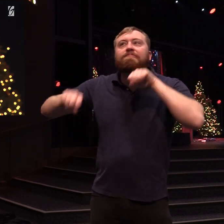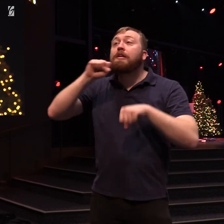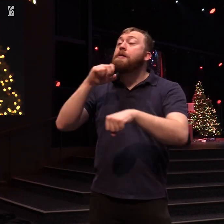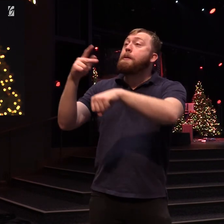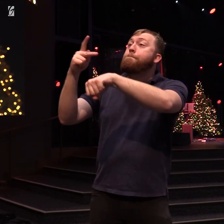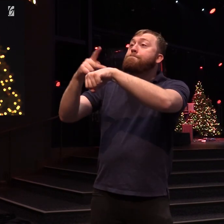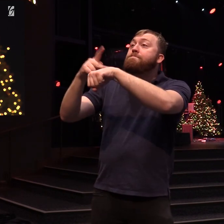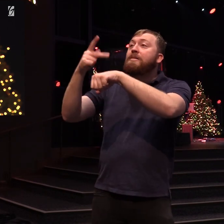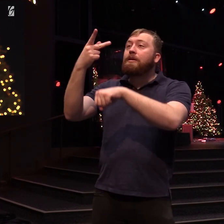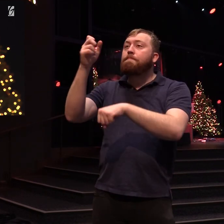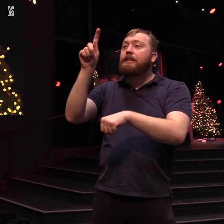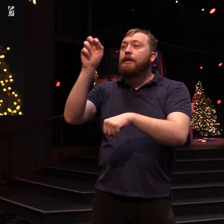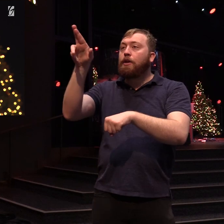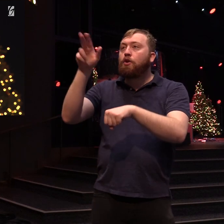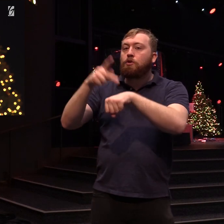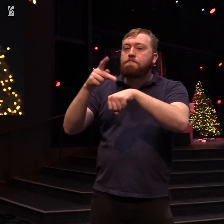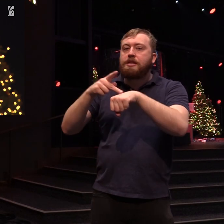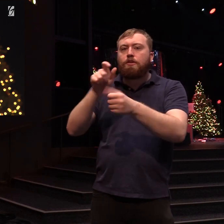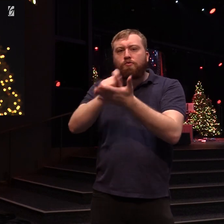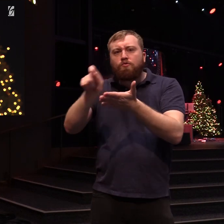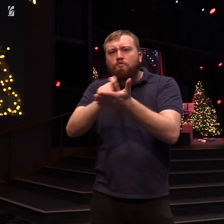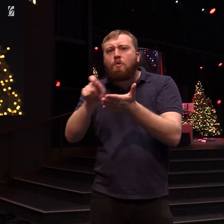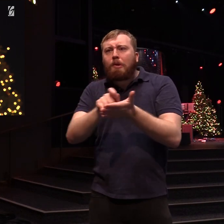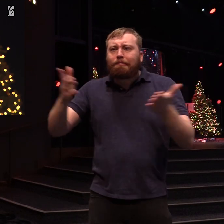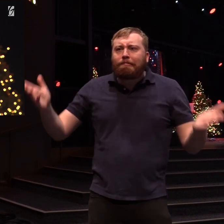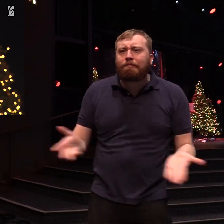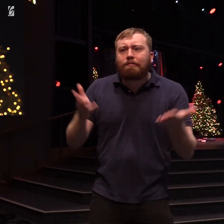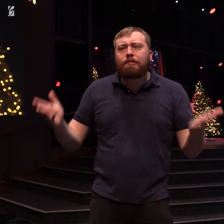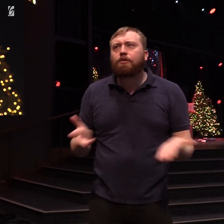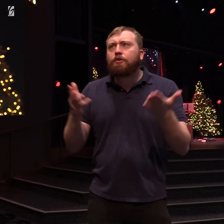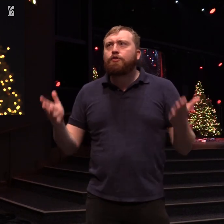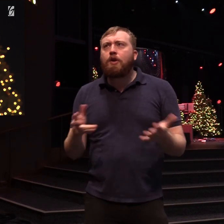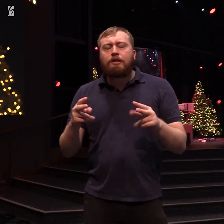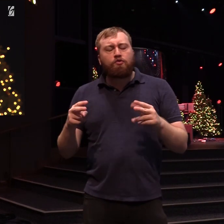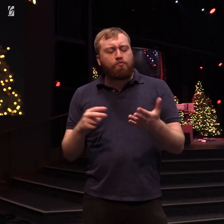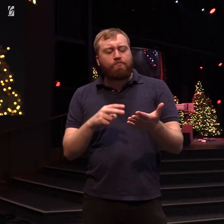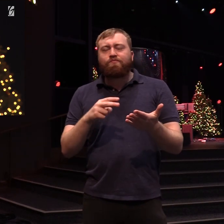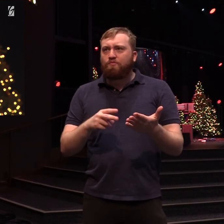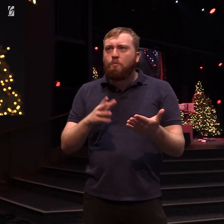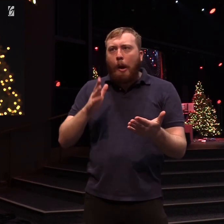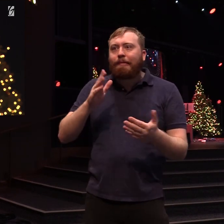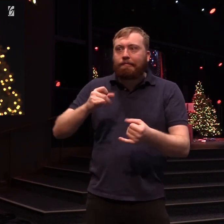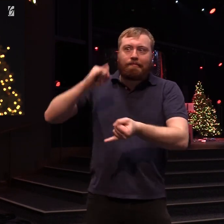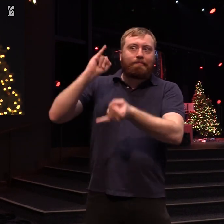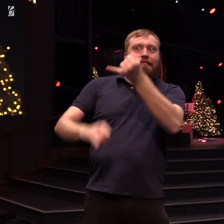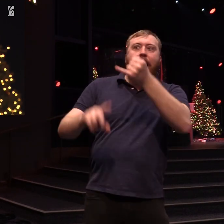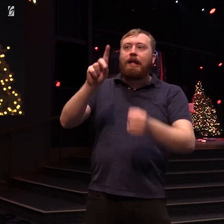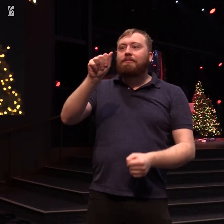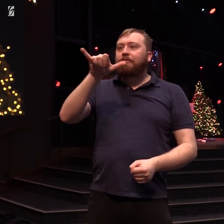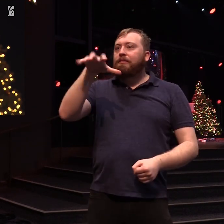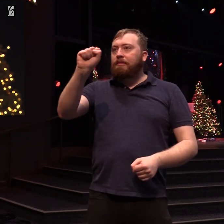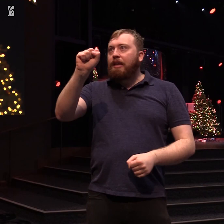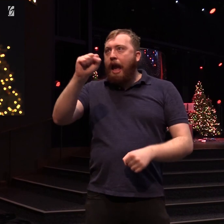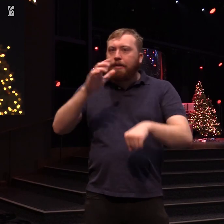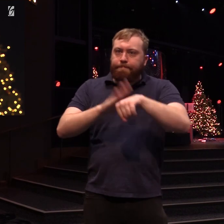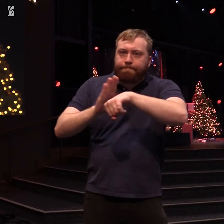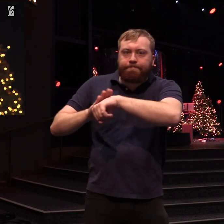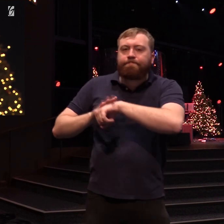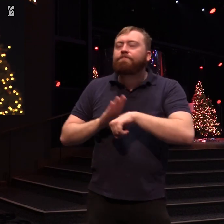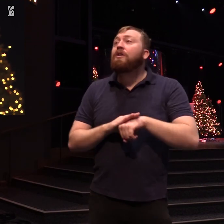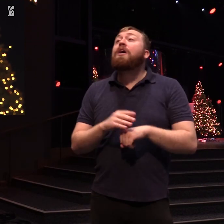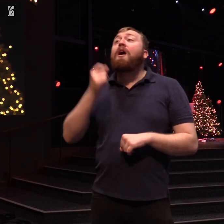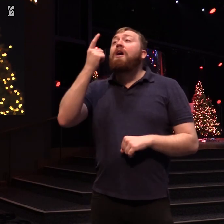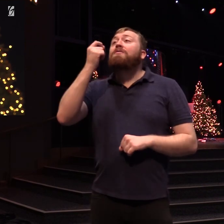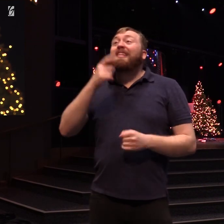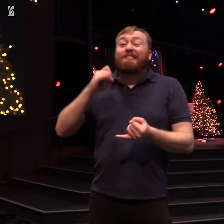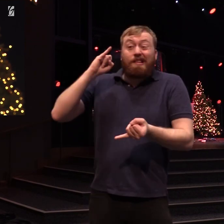in the last days. The author of Hebrews wrote, but now in these last days, God has